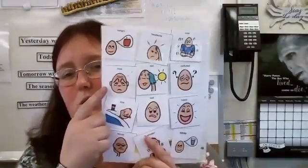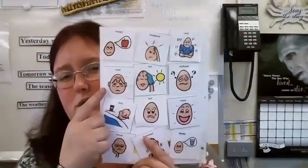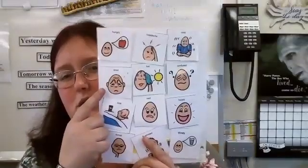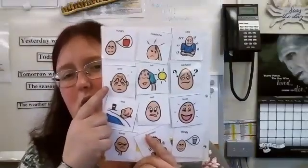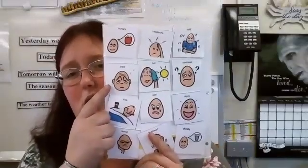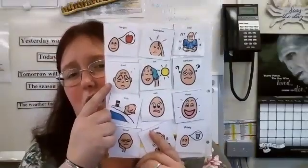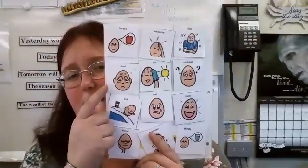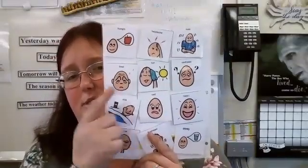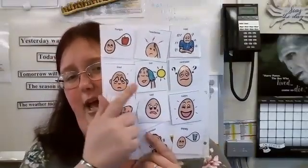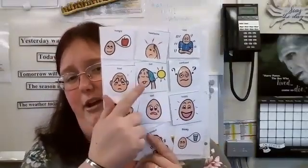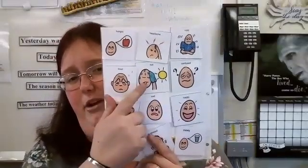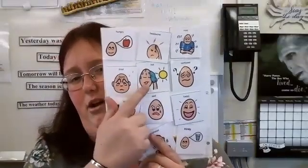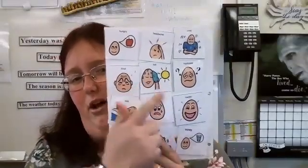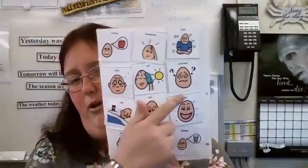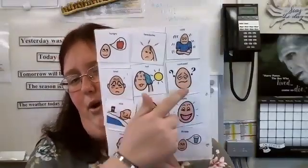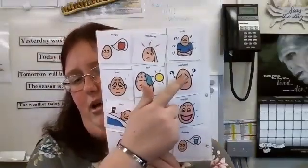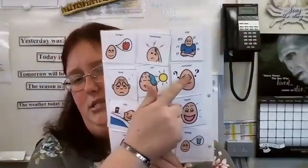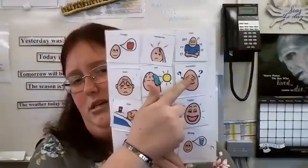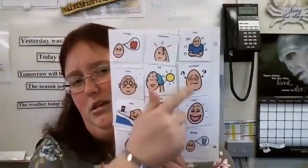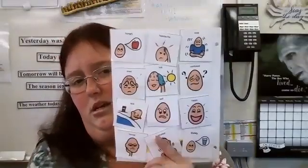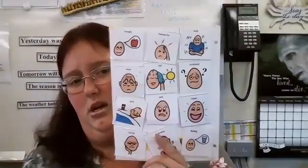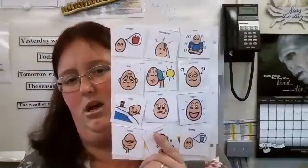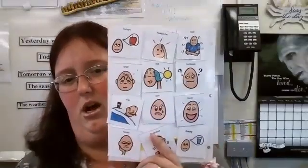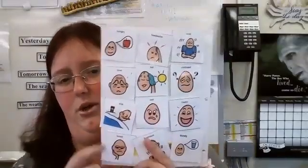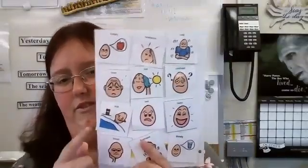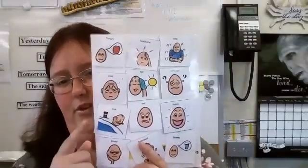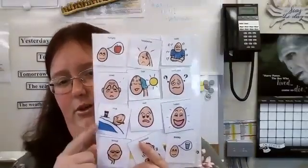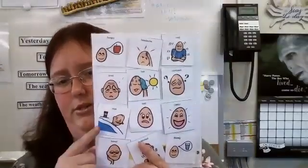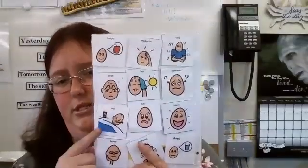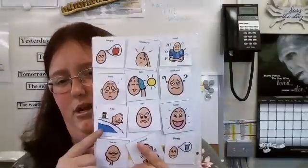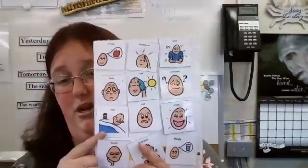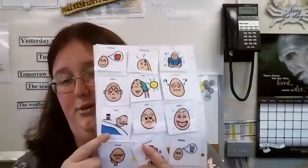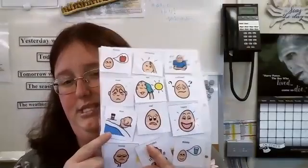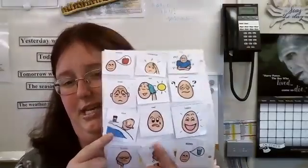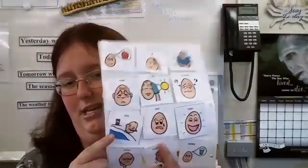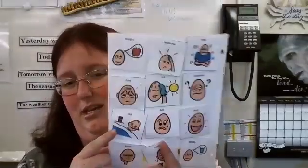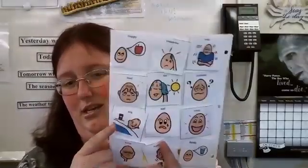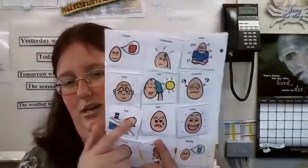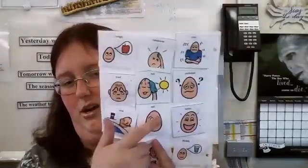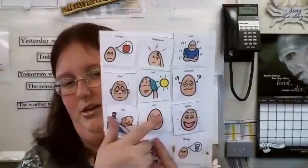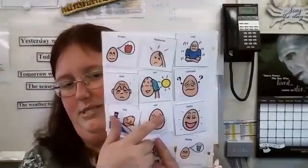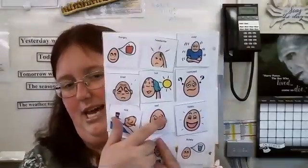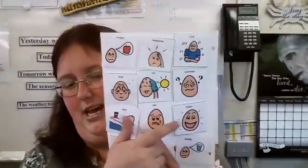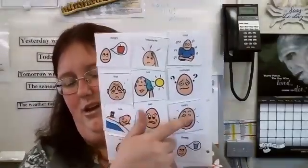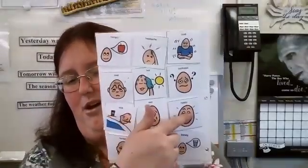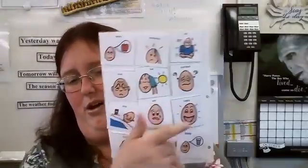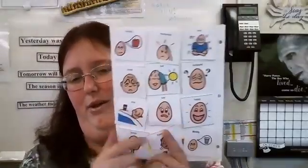cold? Are you tired? Are you hot? Are you confused? Are you sick? Are you sad? Are you